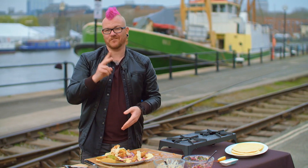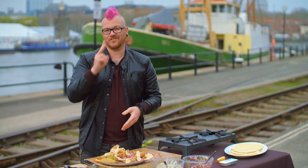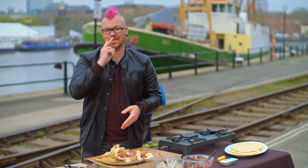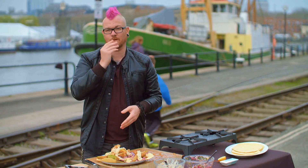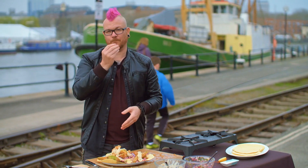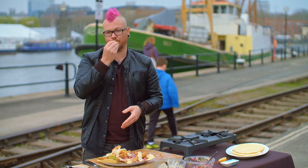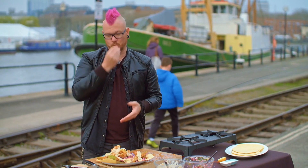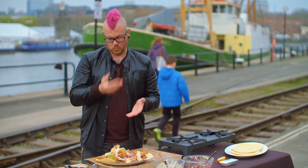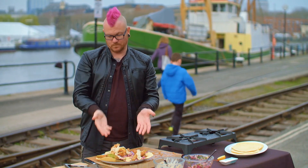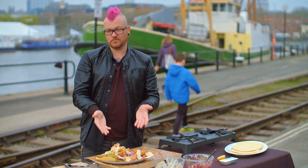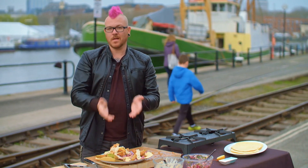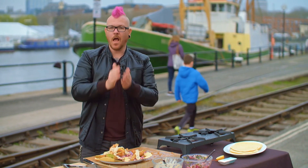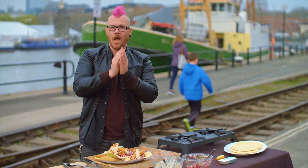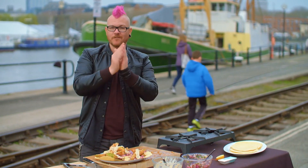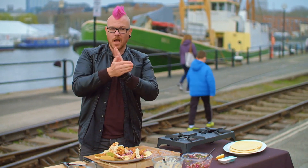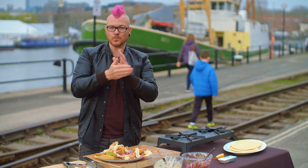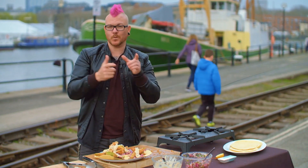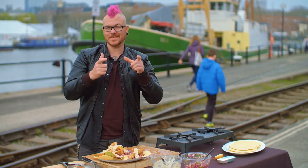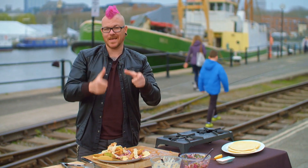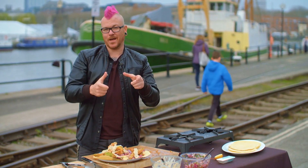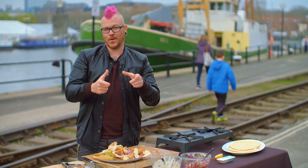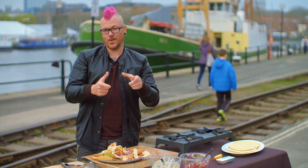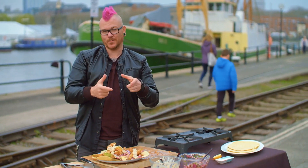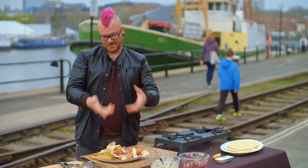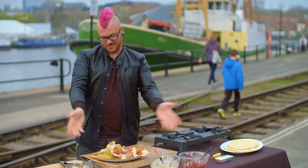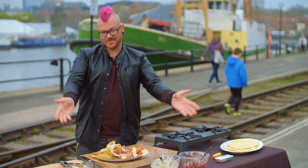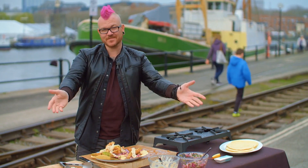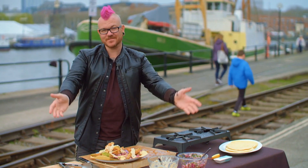Great vegan cuisine. Avocado tacos.